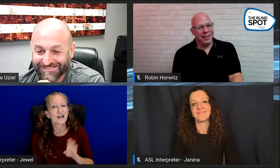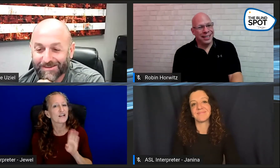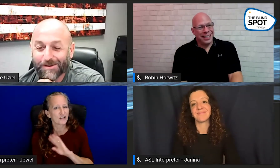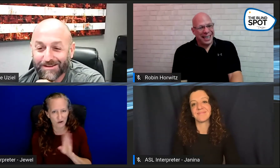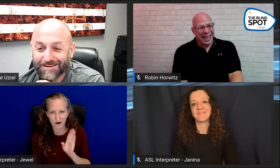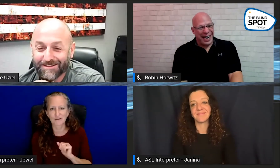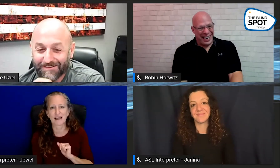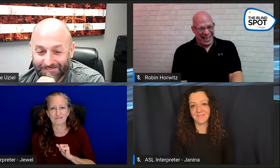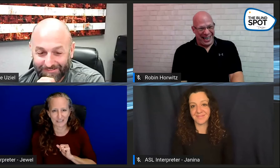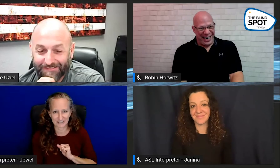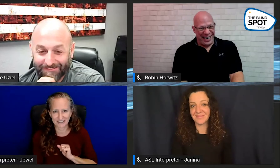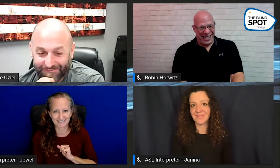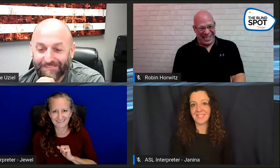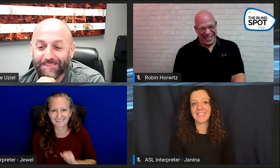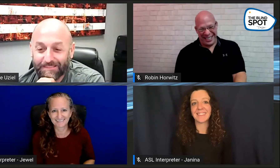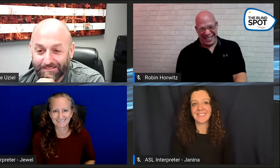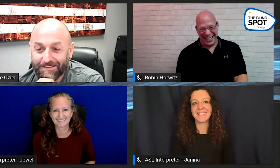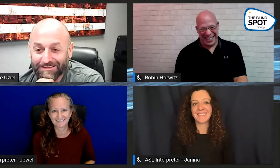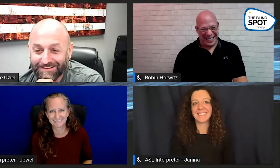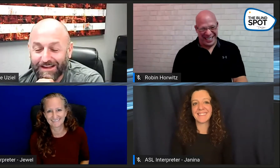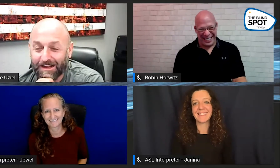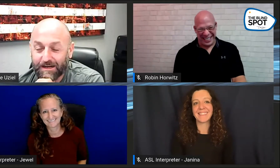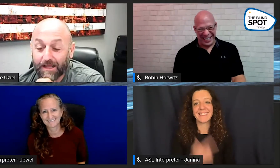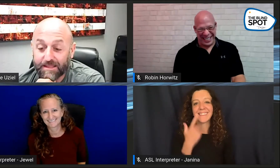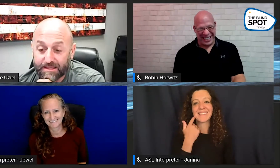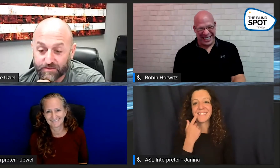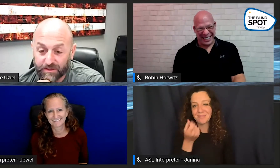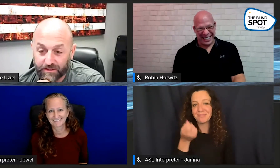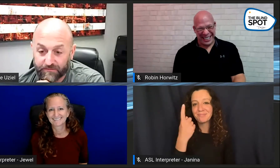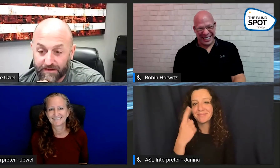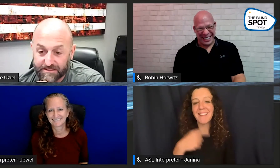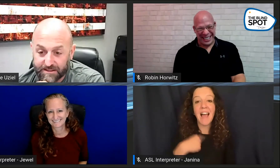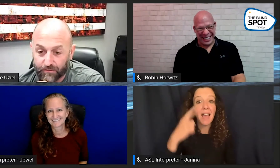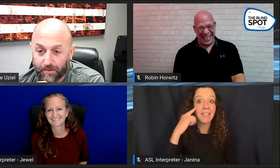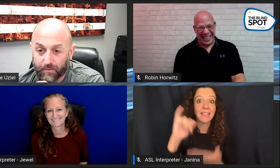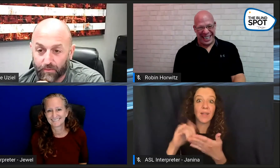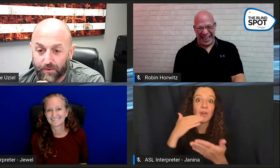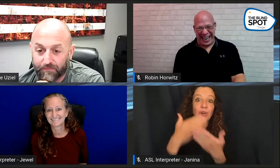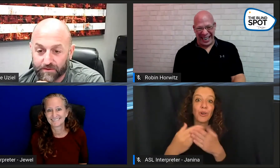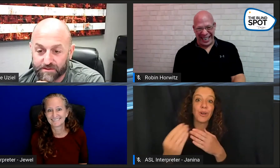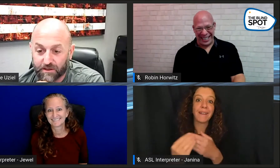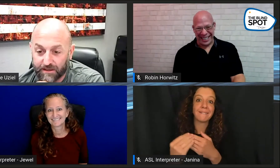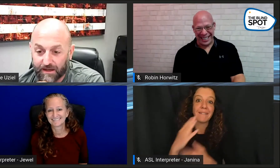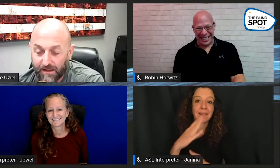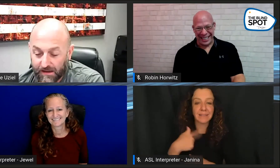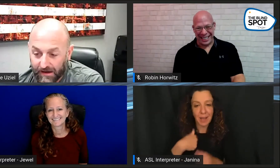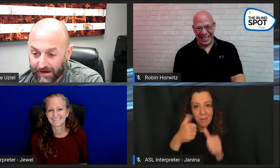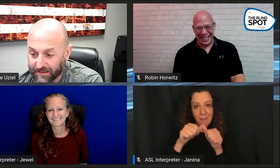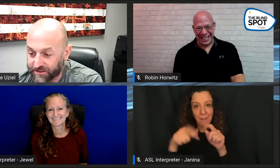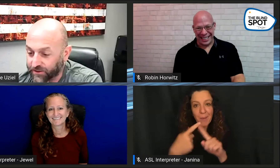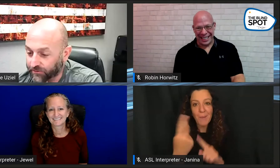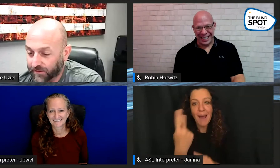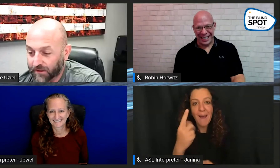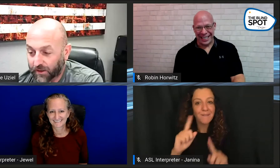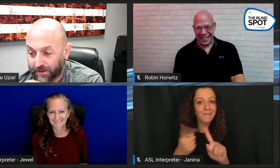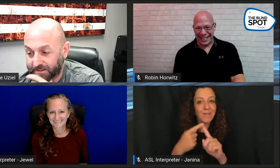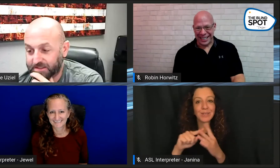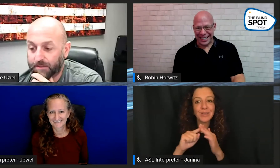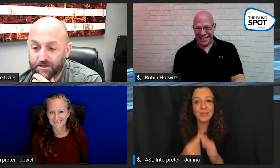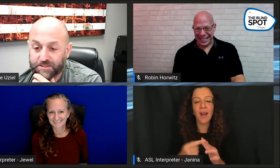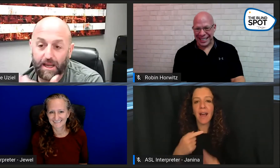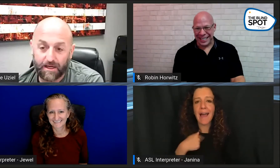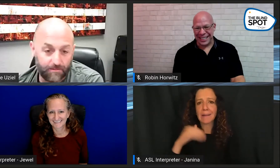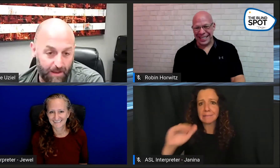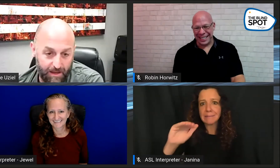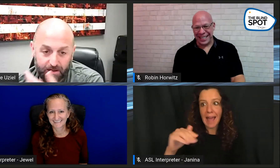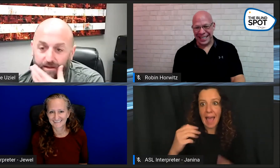long, you're over leveraged. Got it. I think that's really good advice, because I remember when we first started, I asked you, okay, this is